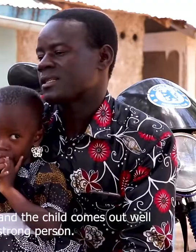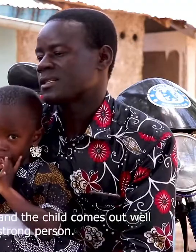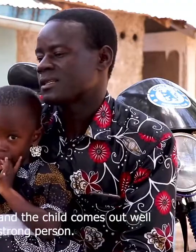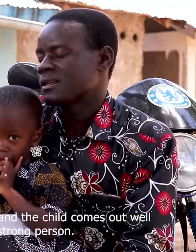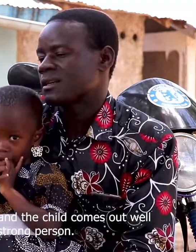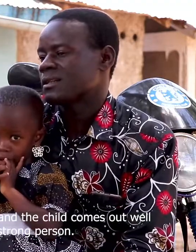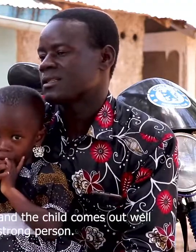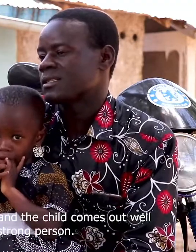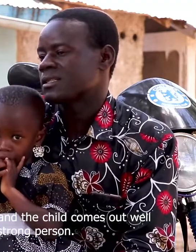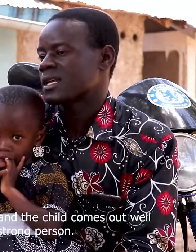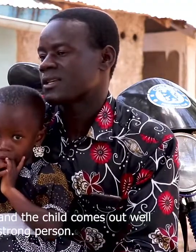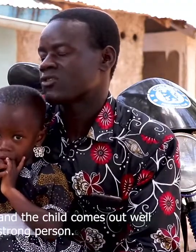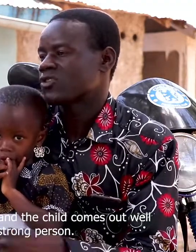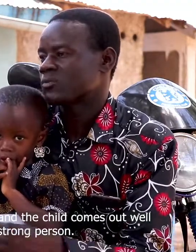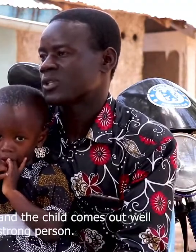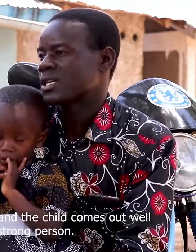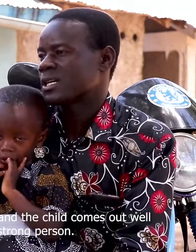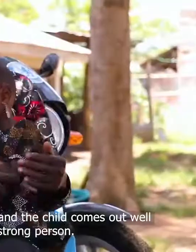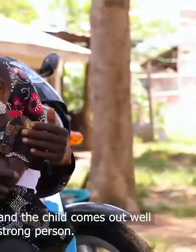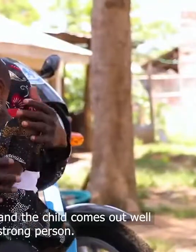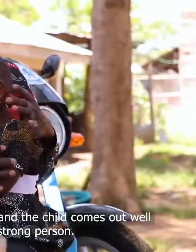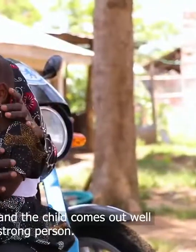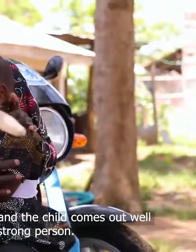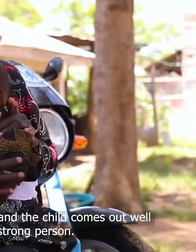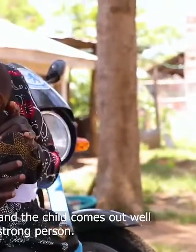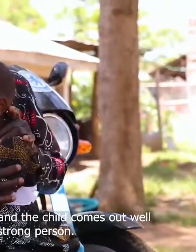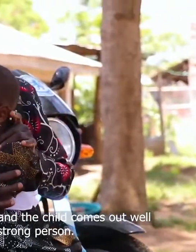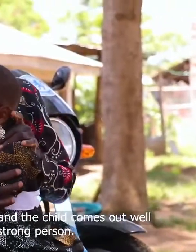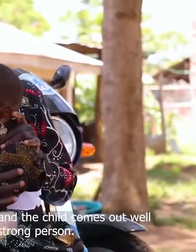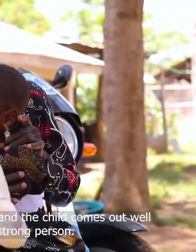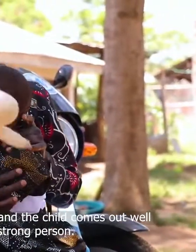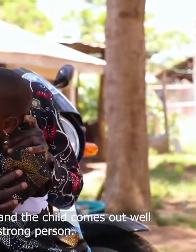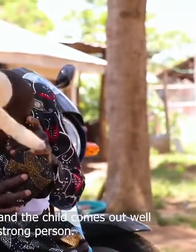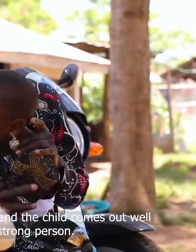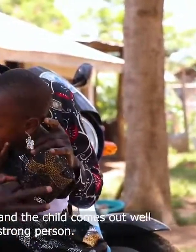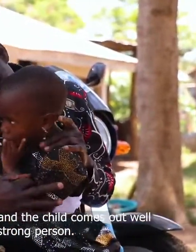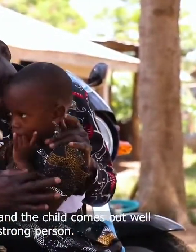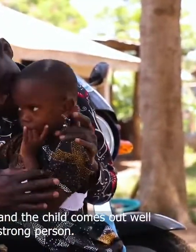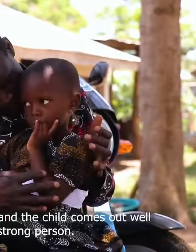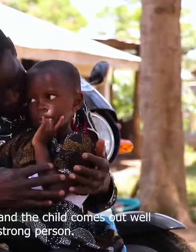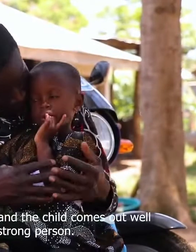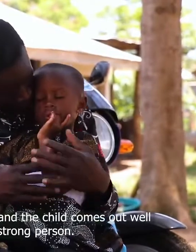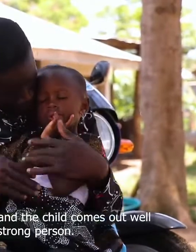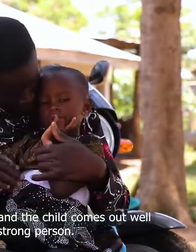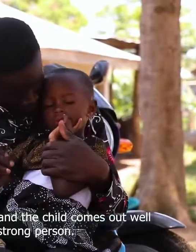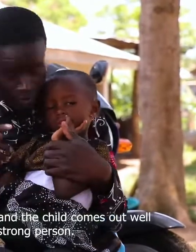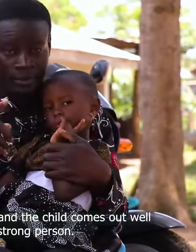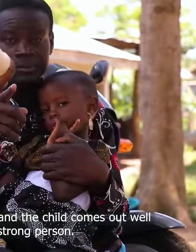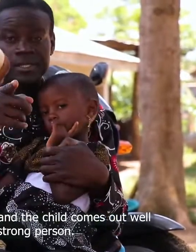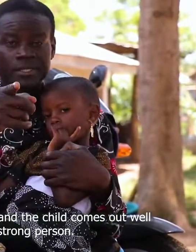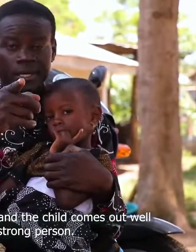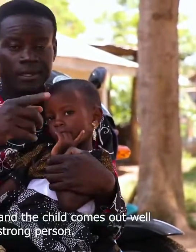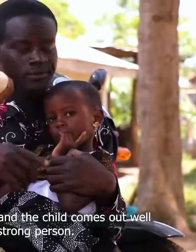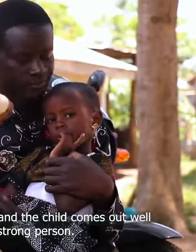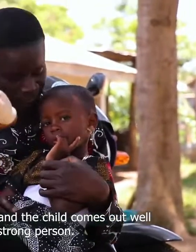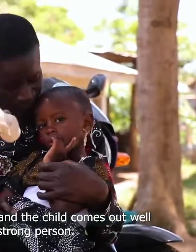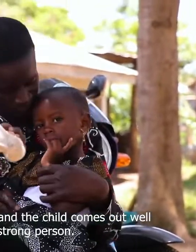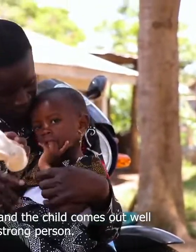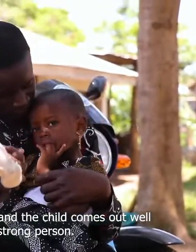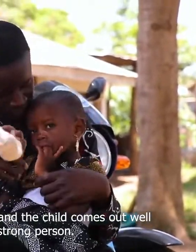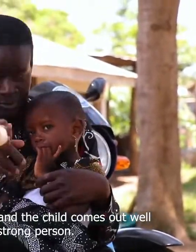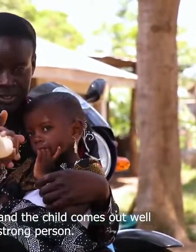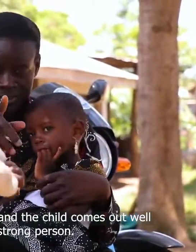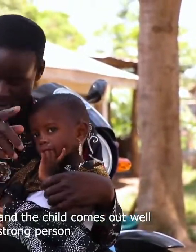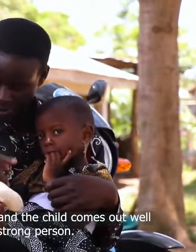The child psychomotor system of it can grow. The child comes